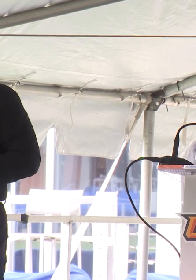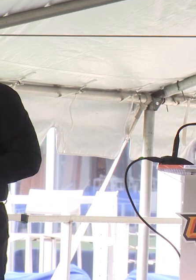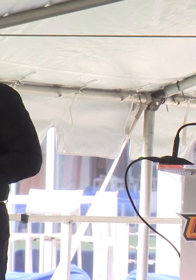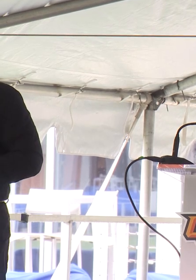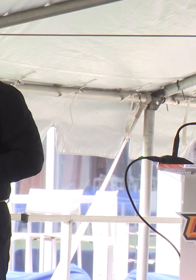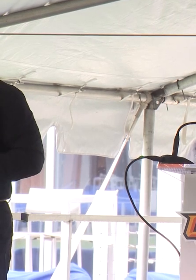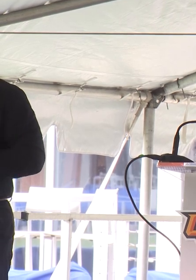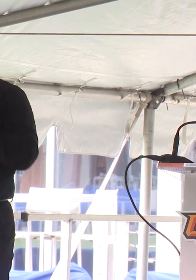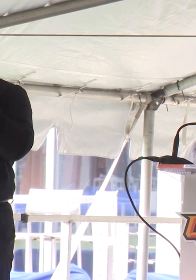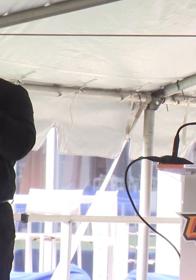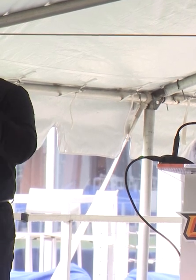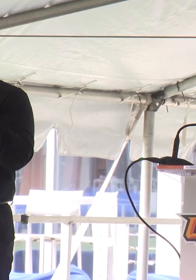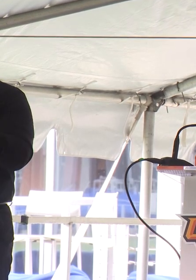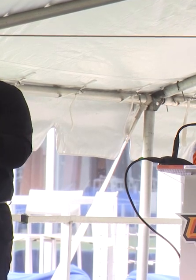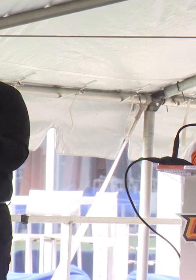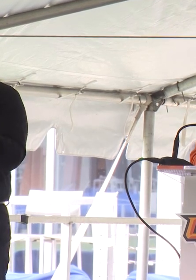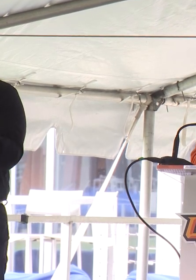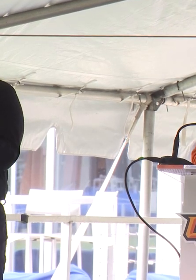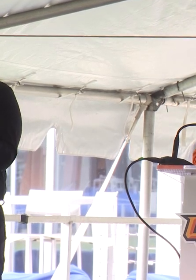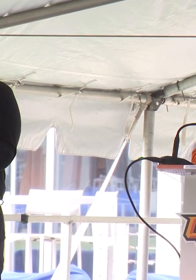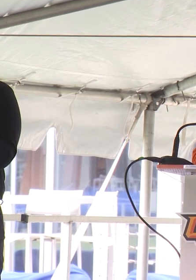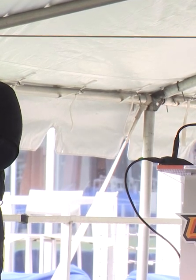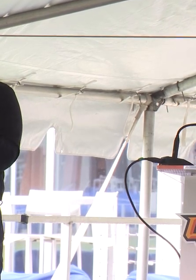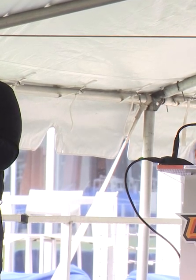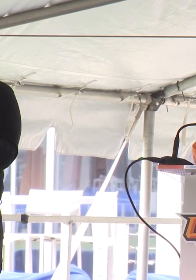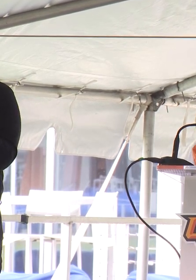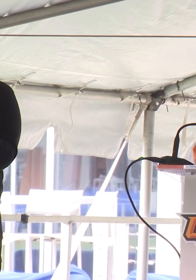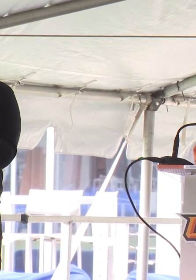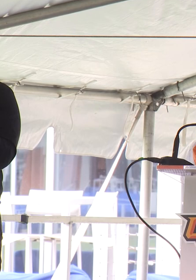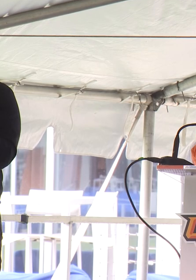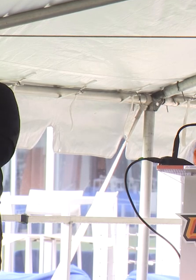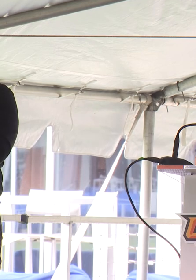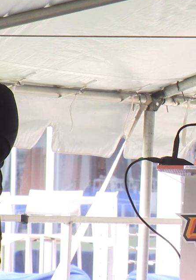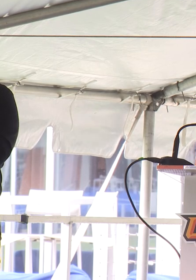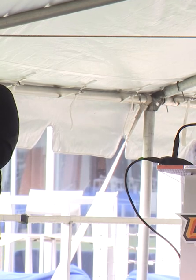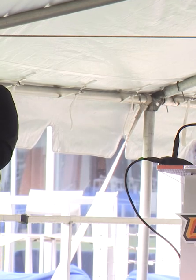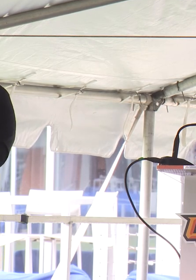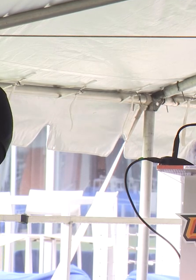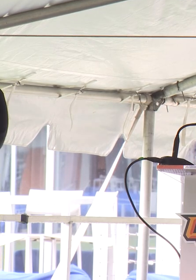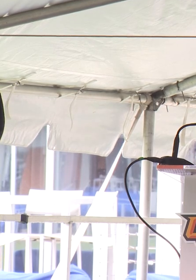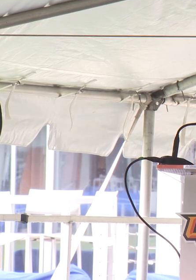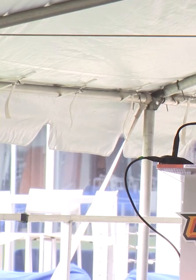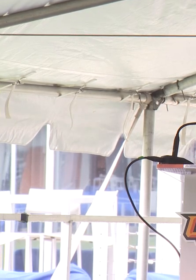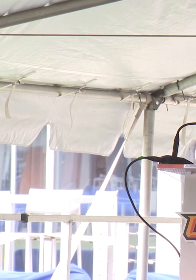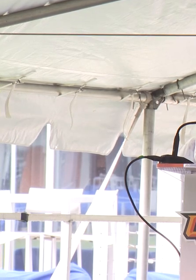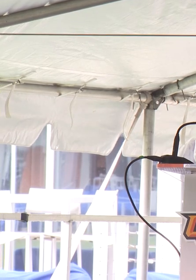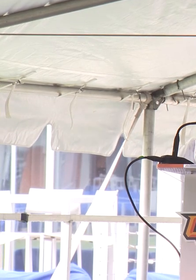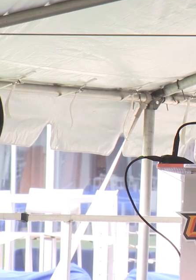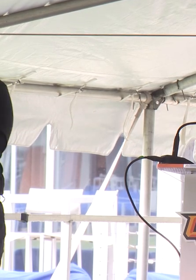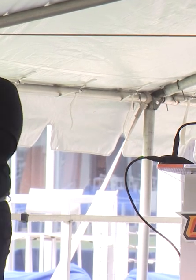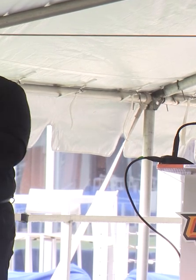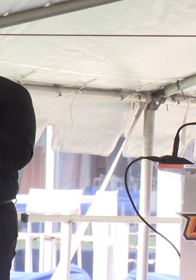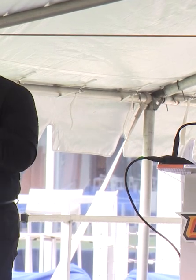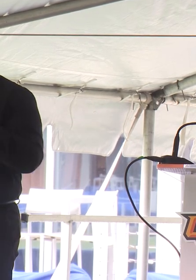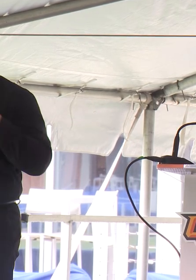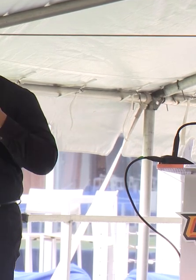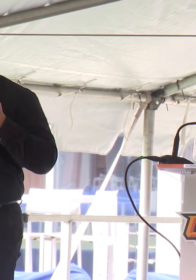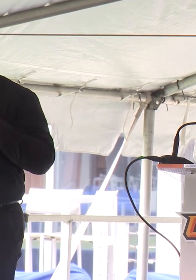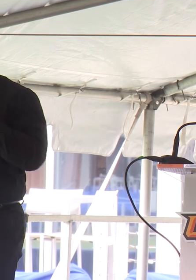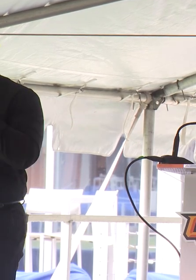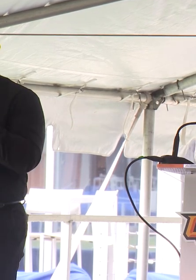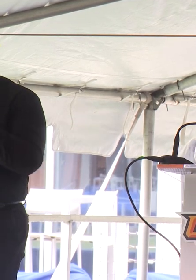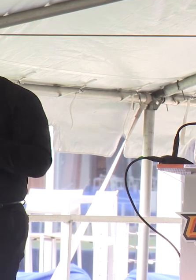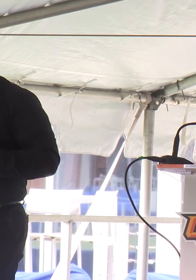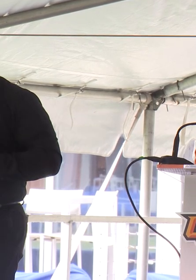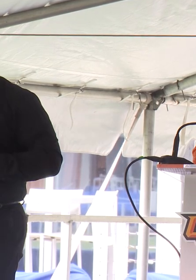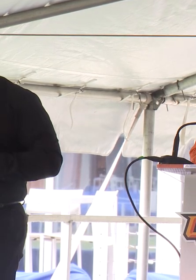So anyway, we appreciate everything you're doing. I'm going to share details about what this event is about in